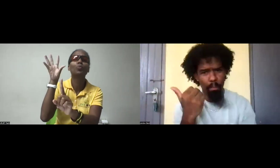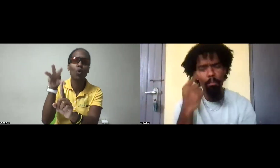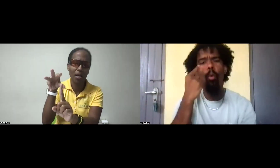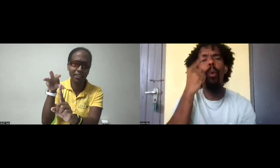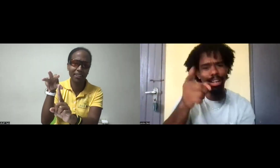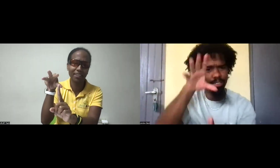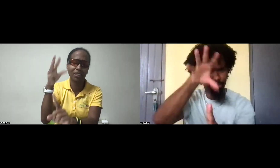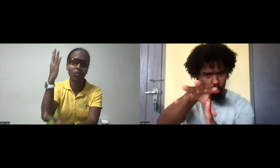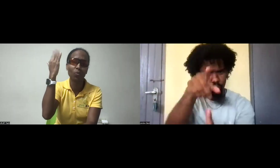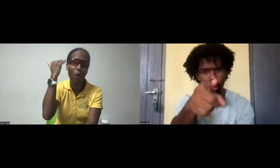Clinton, sorry,